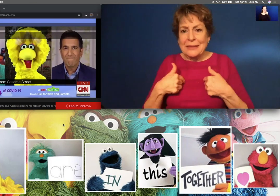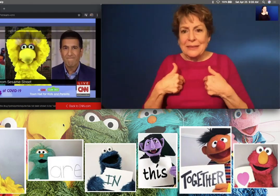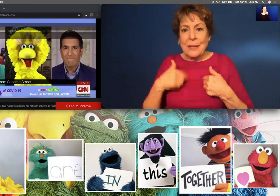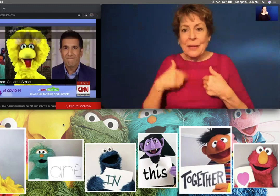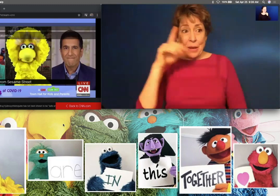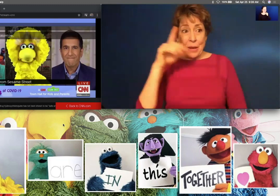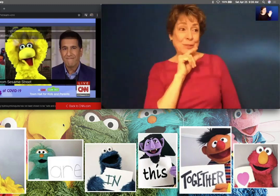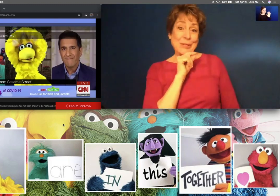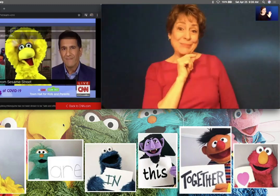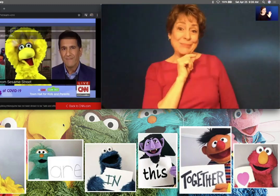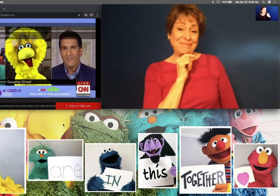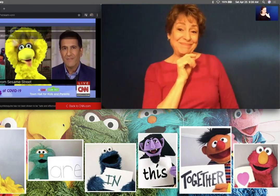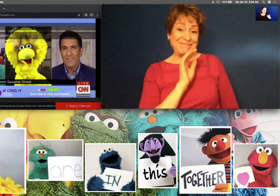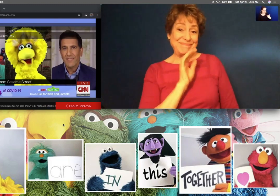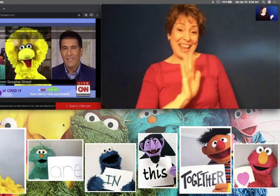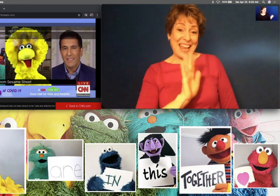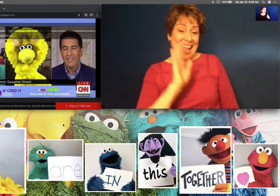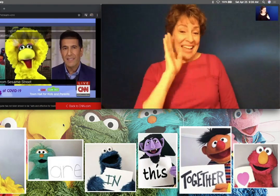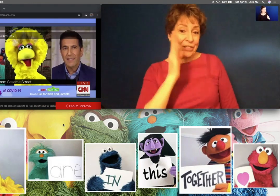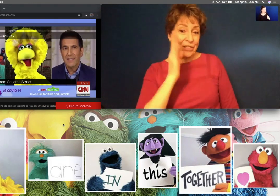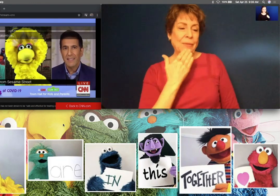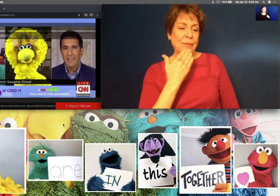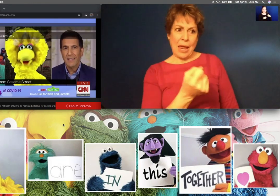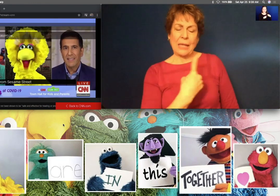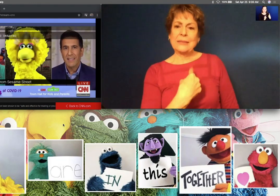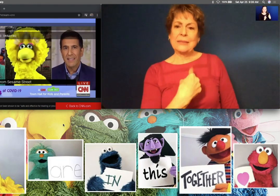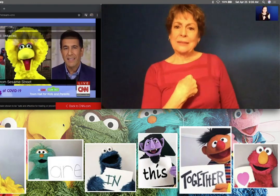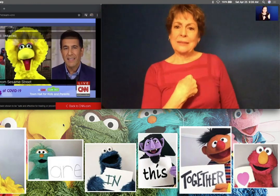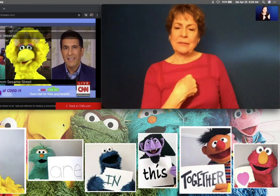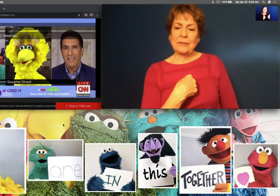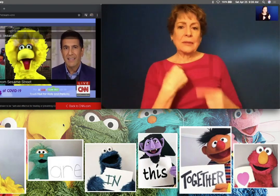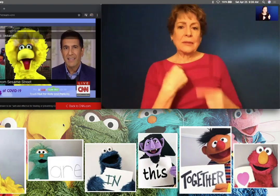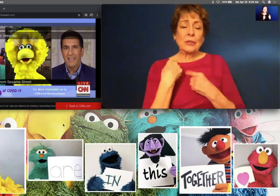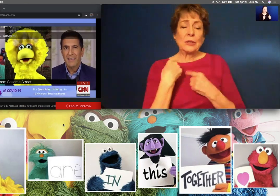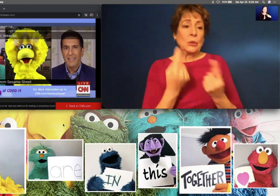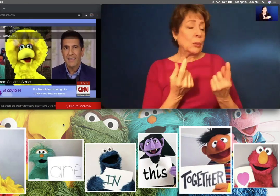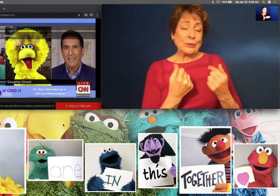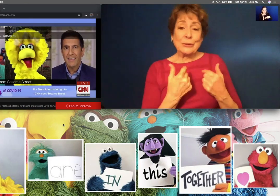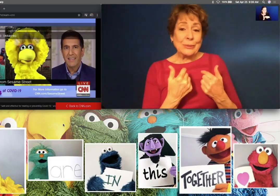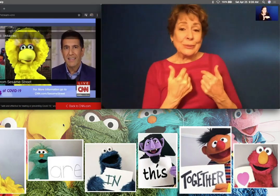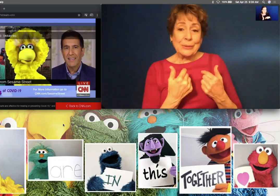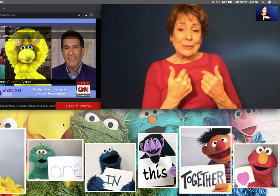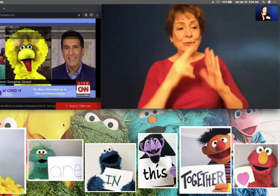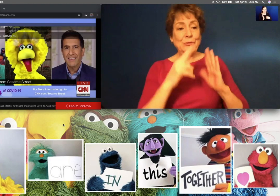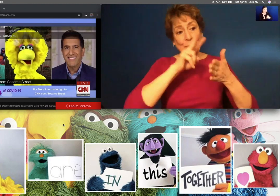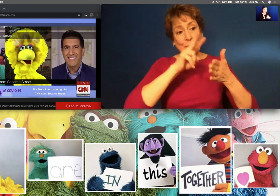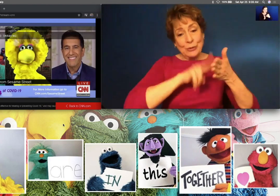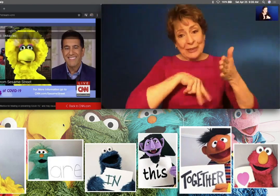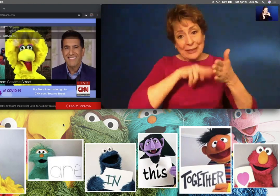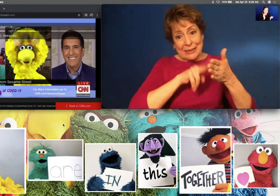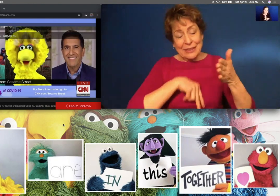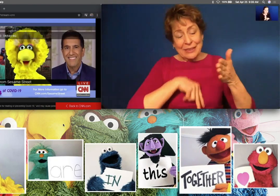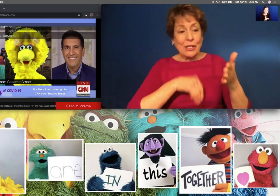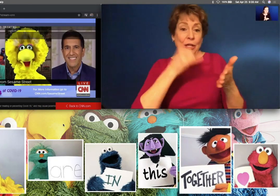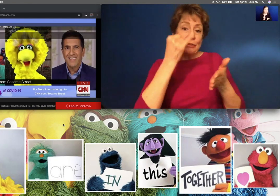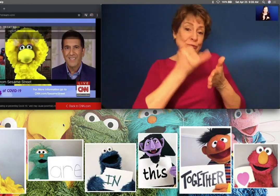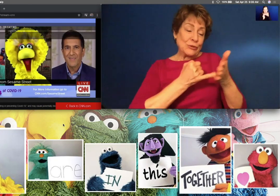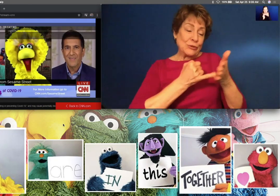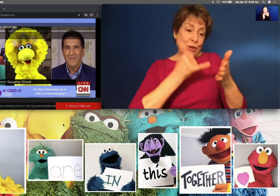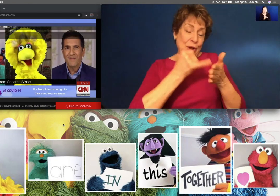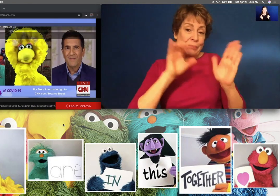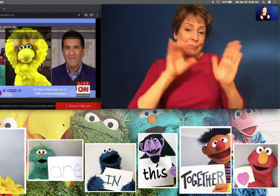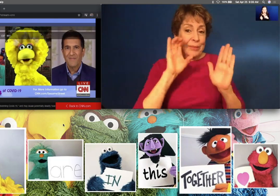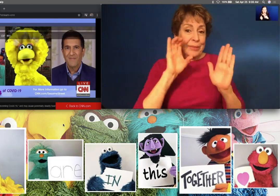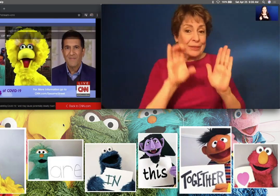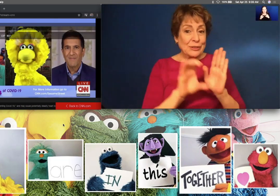order? Hi, Connor. Thank you for your question. I've been reading and drawing pictures in my